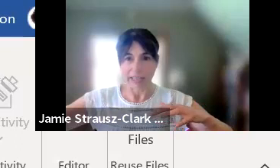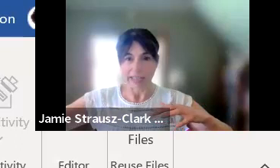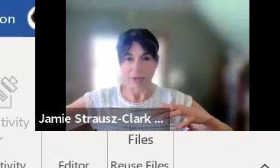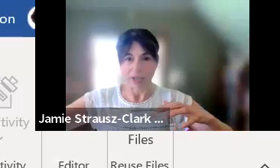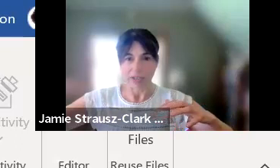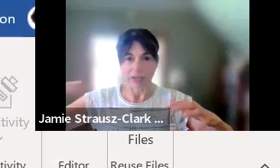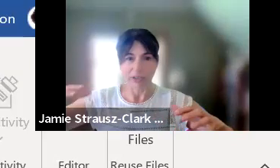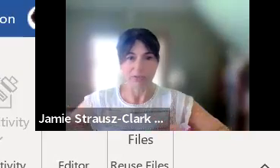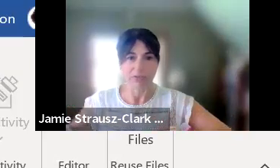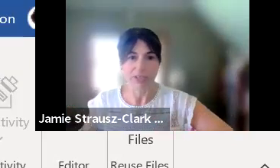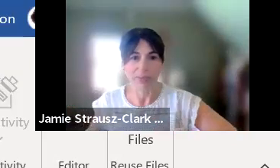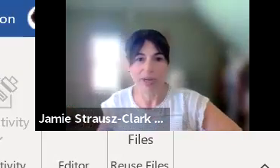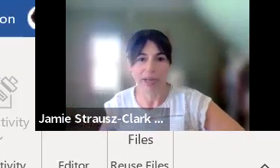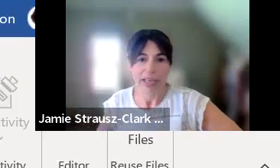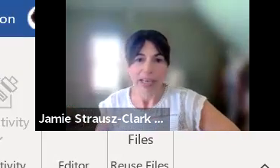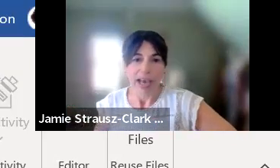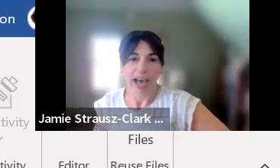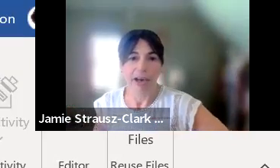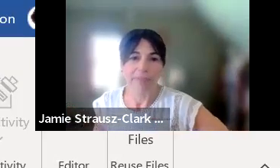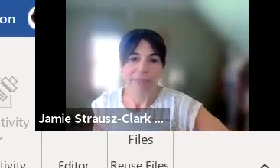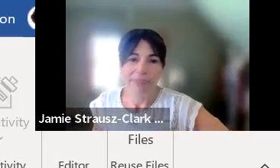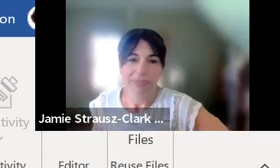appear violent, particularly for someone